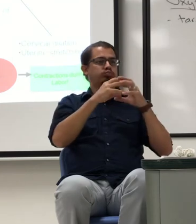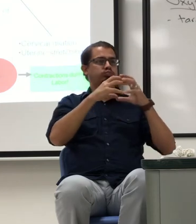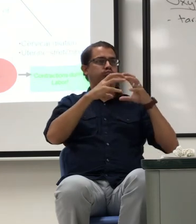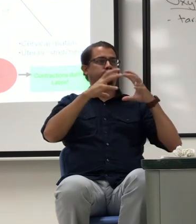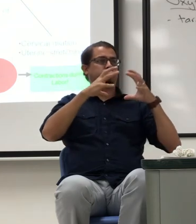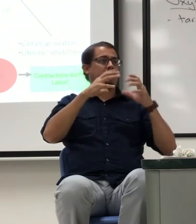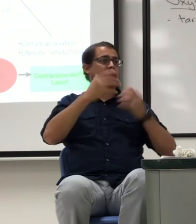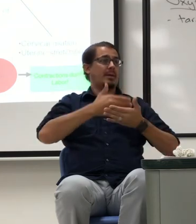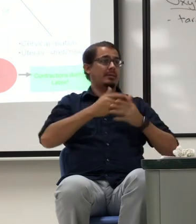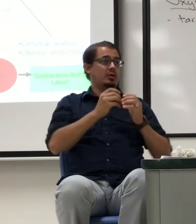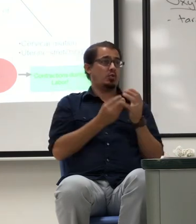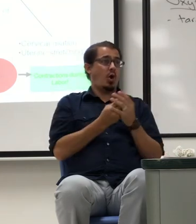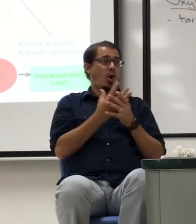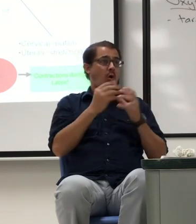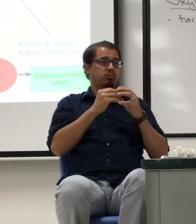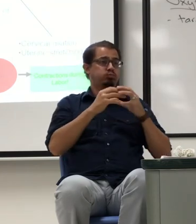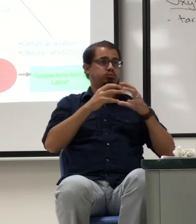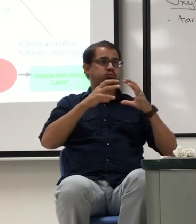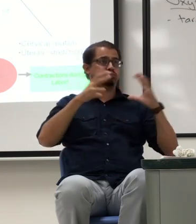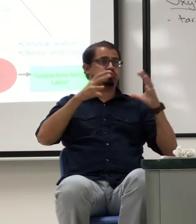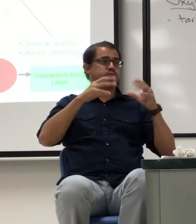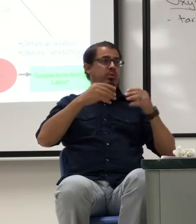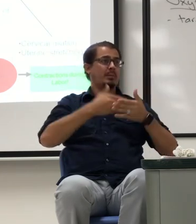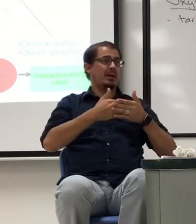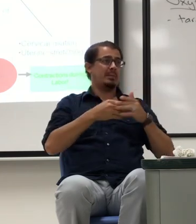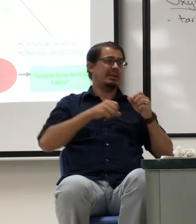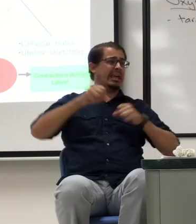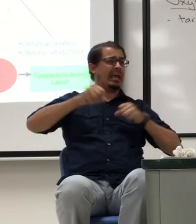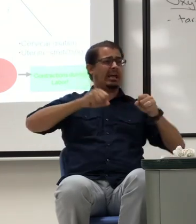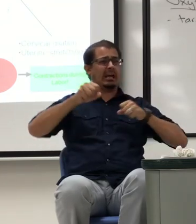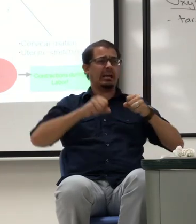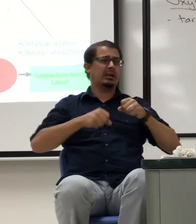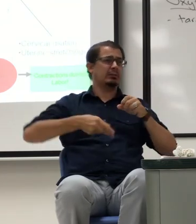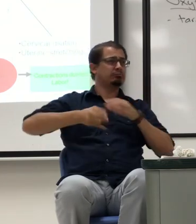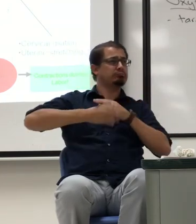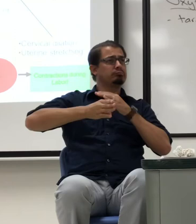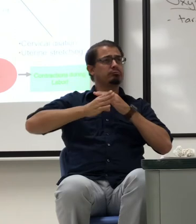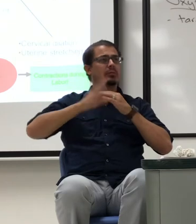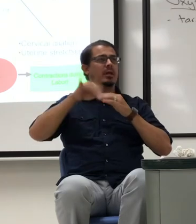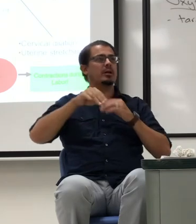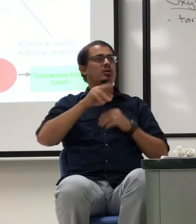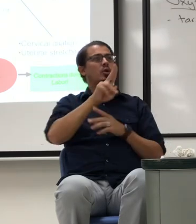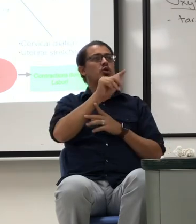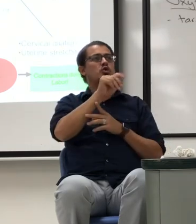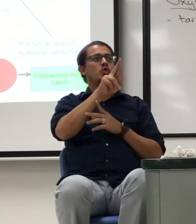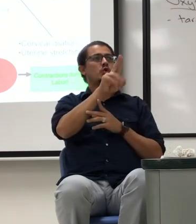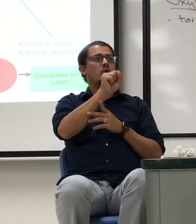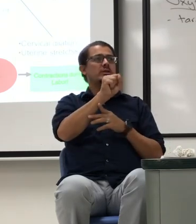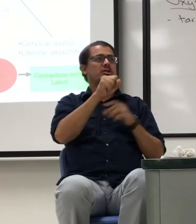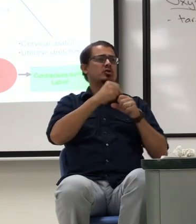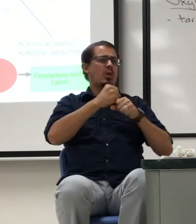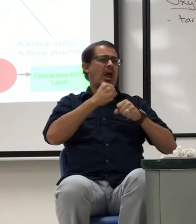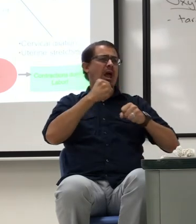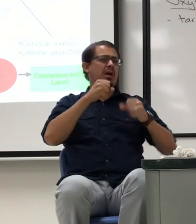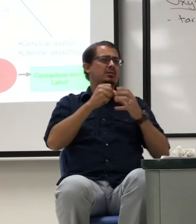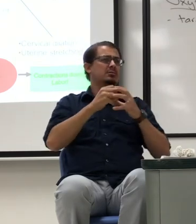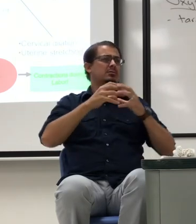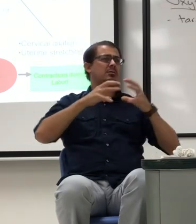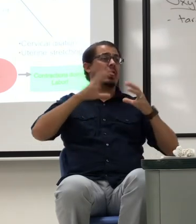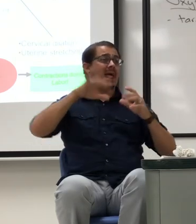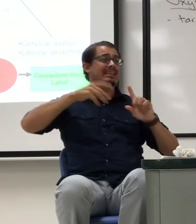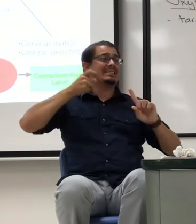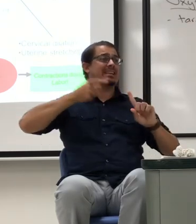As baby gets bigger, it stretches it out. And baby's kicking, it stretches it out. And, well, anyways, the uterine stretching, that's a